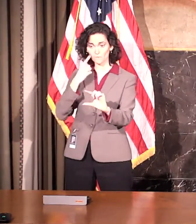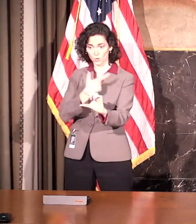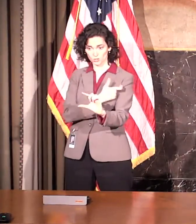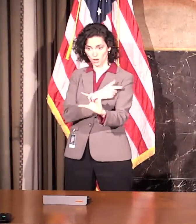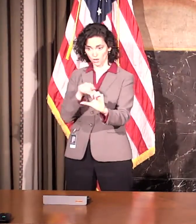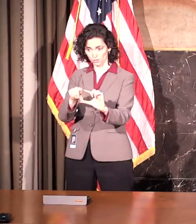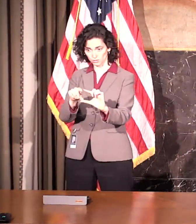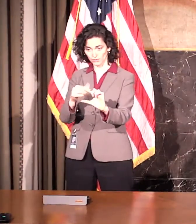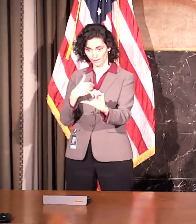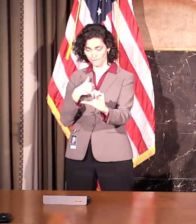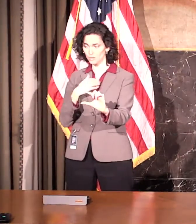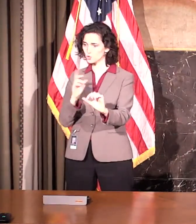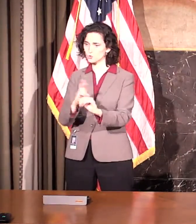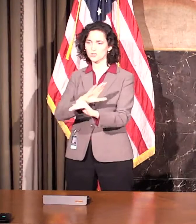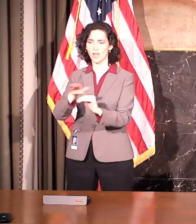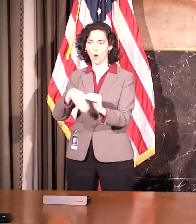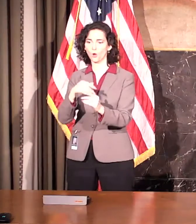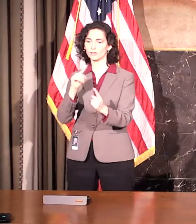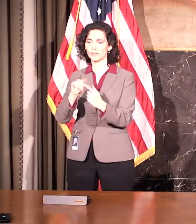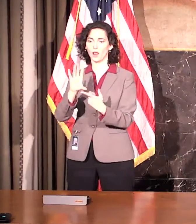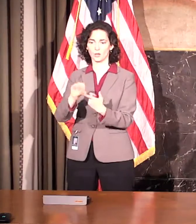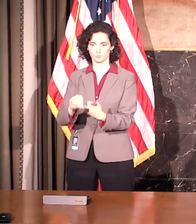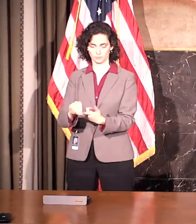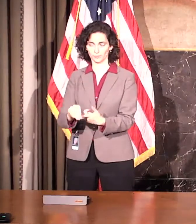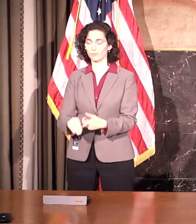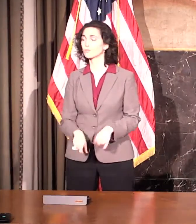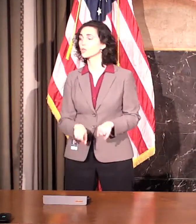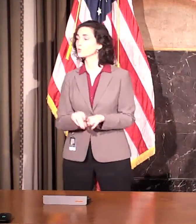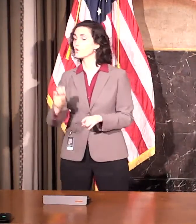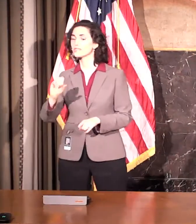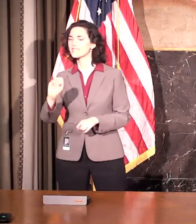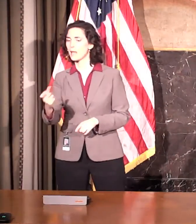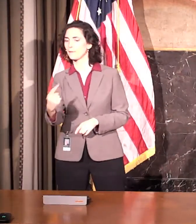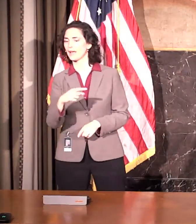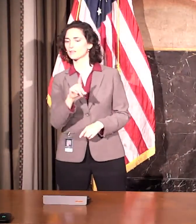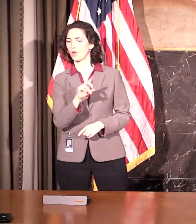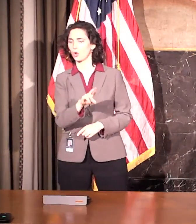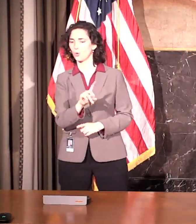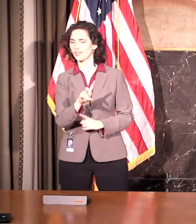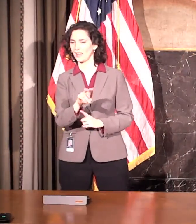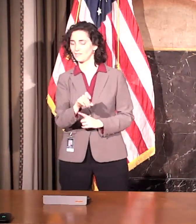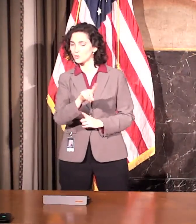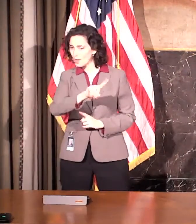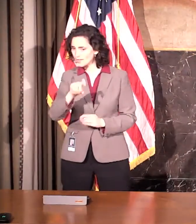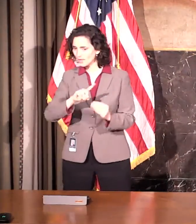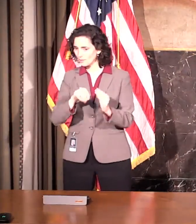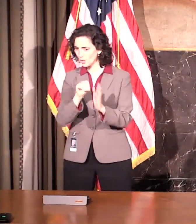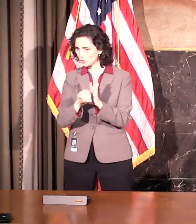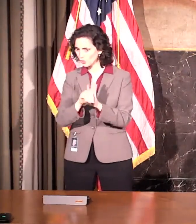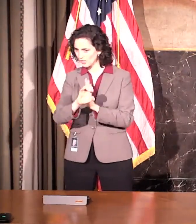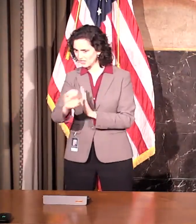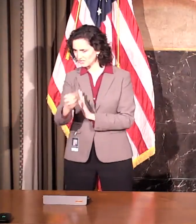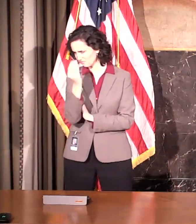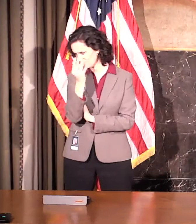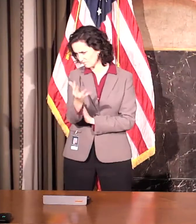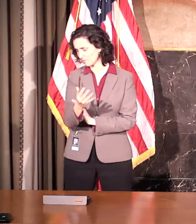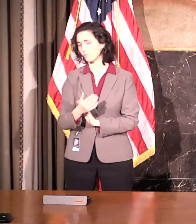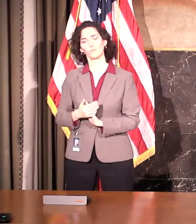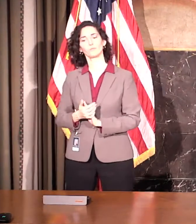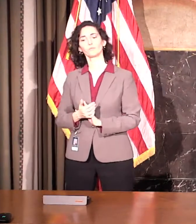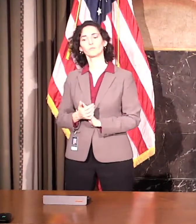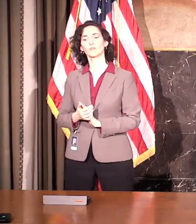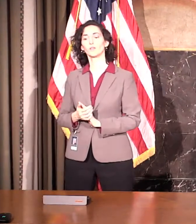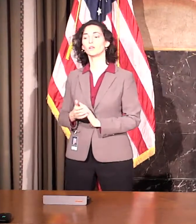Sam's question to Dr. Davis, you asked about New Orleans East, and I do want to tell you a couple things about that. Their